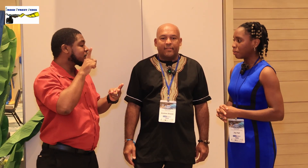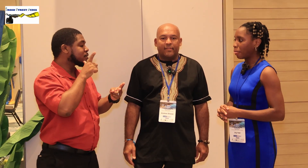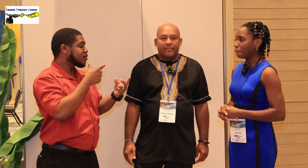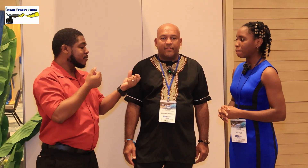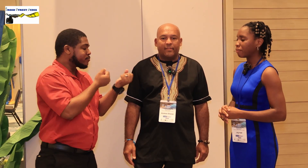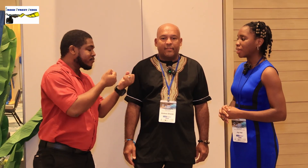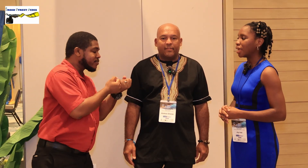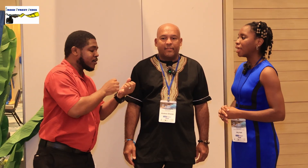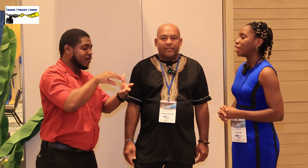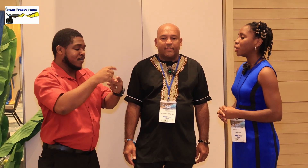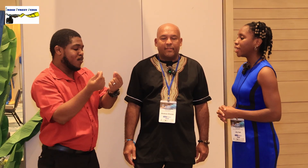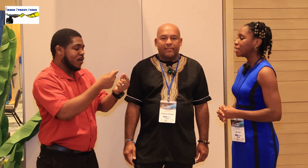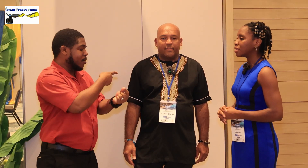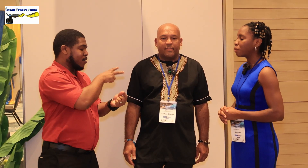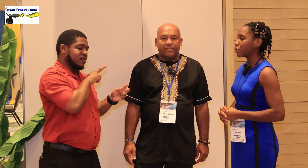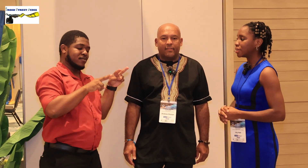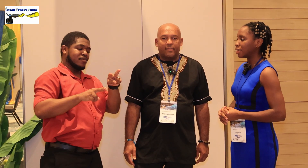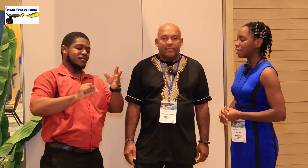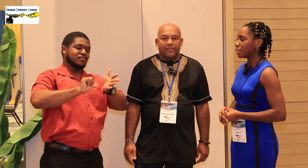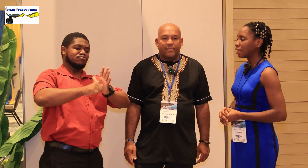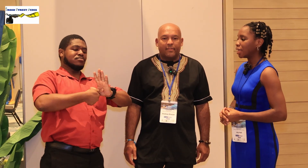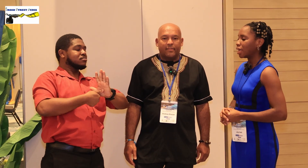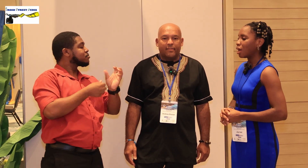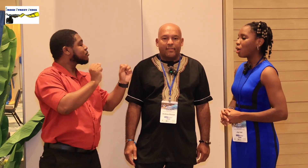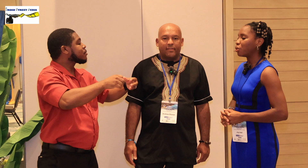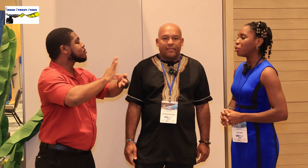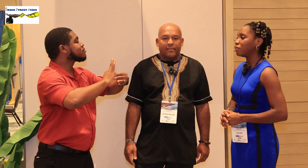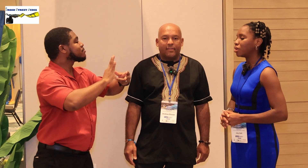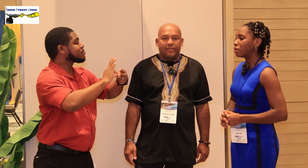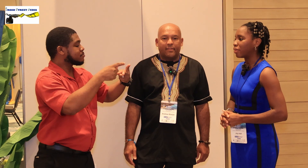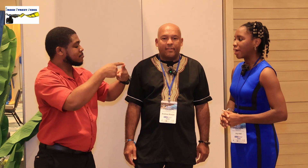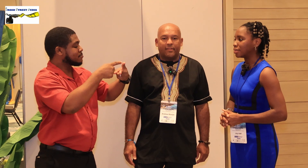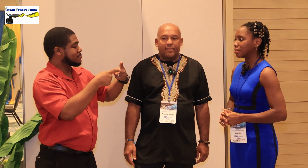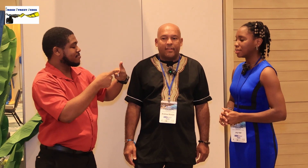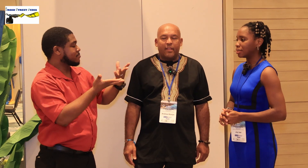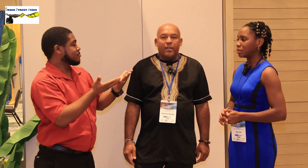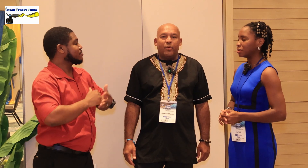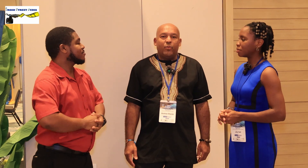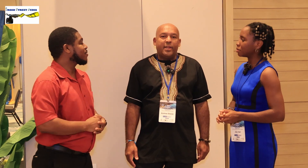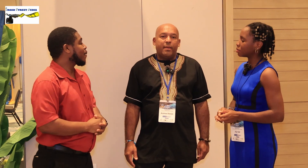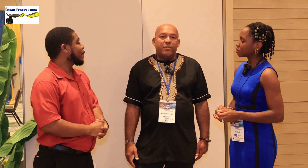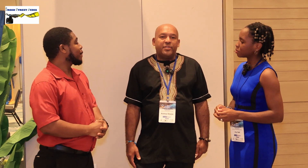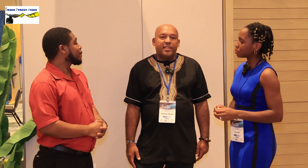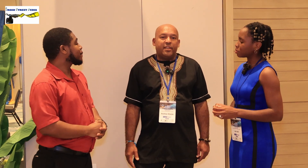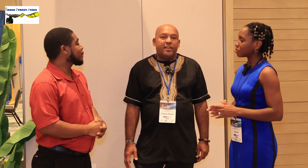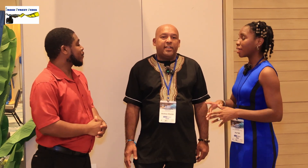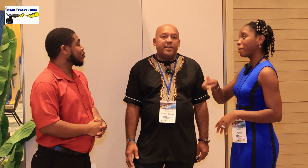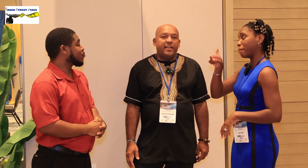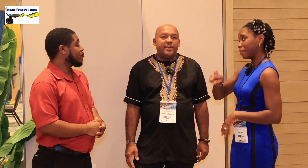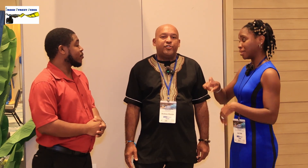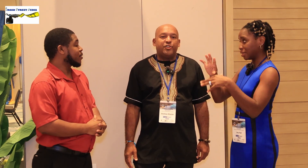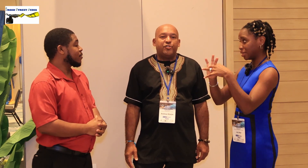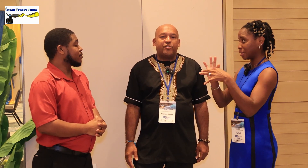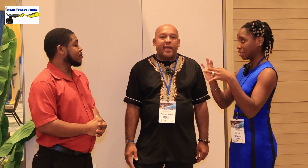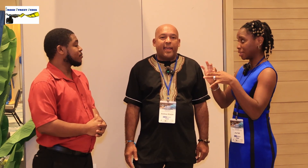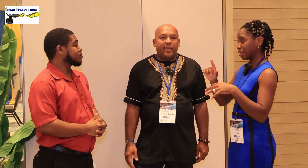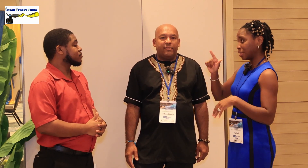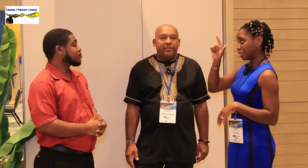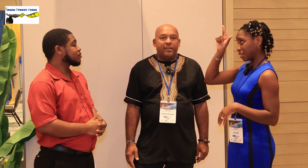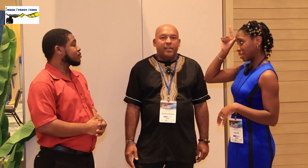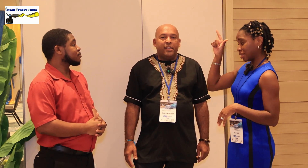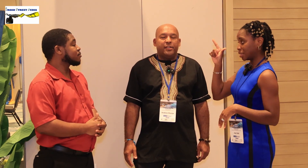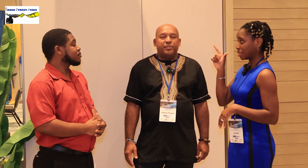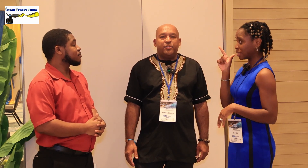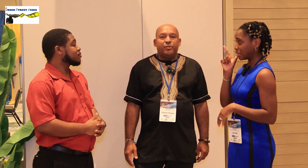Also, Leonid supporting, how do you feel about that? Well, I must say, Leonid is the